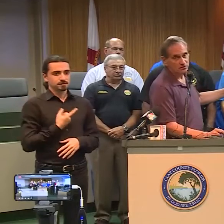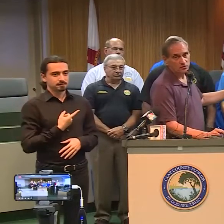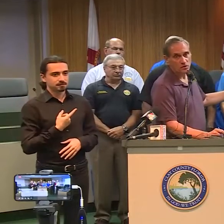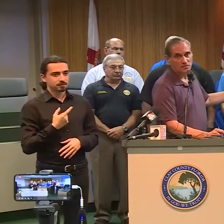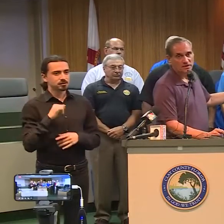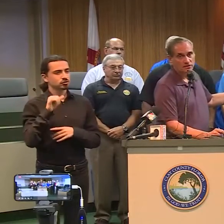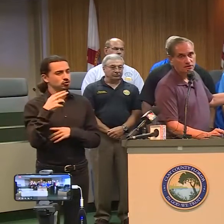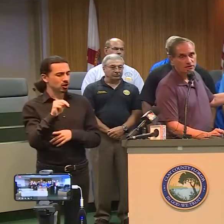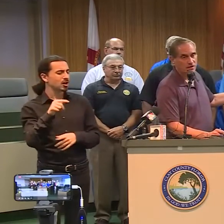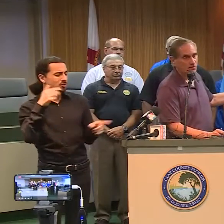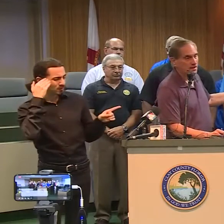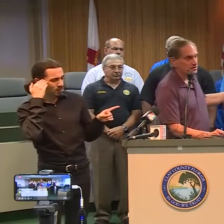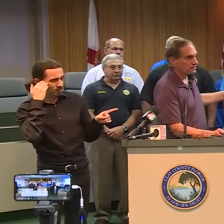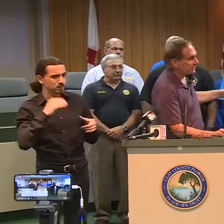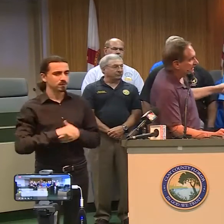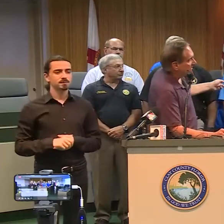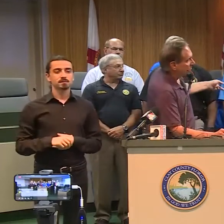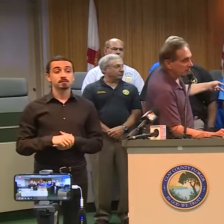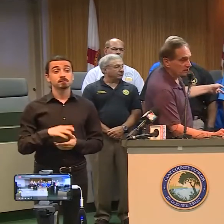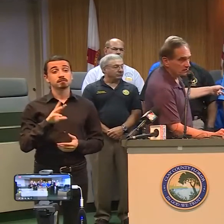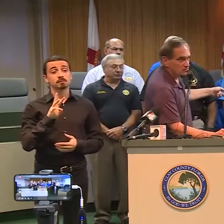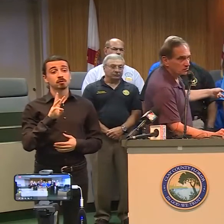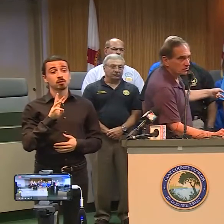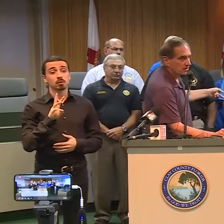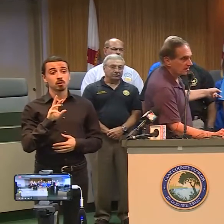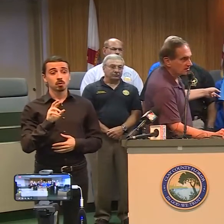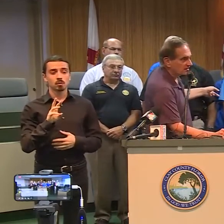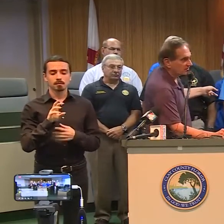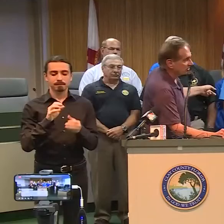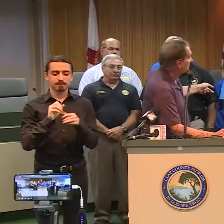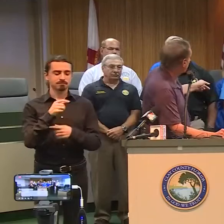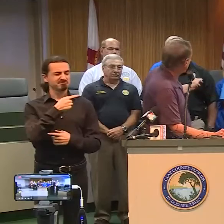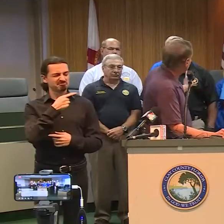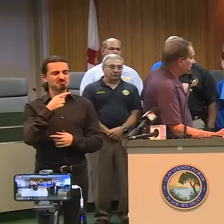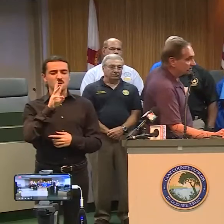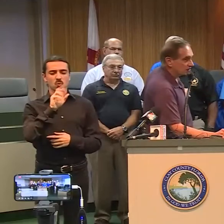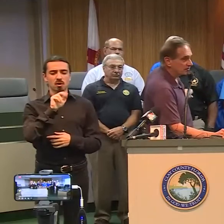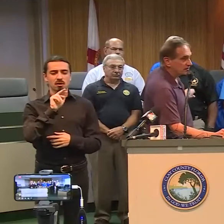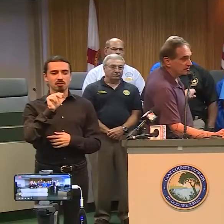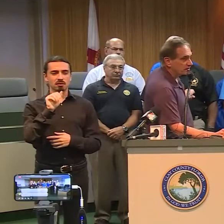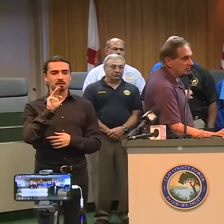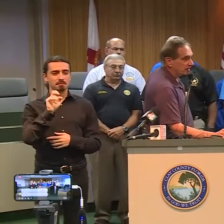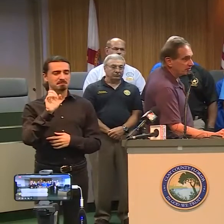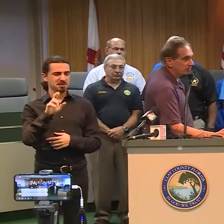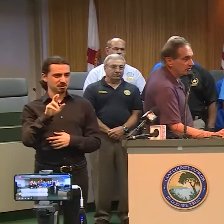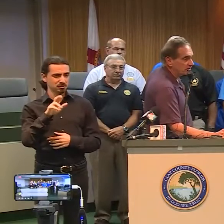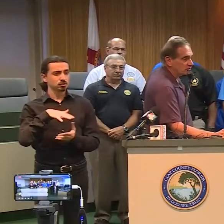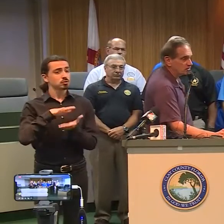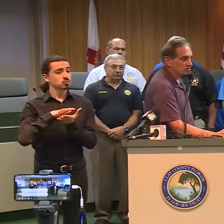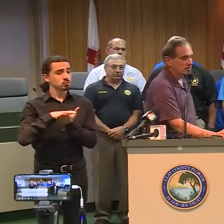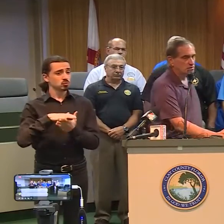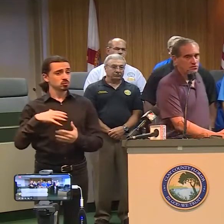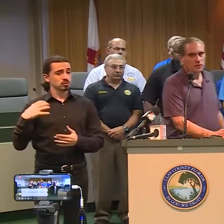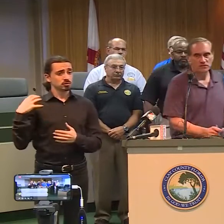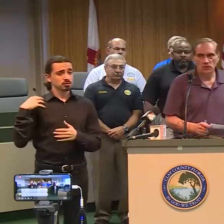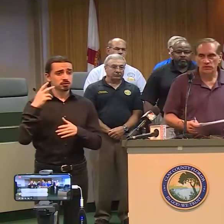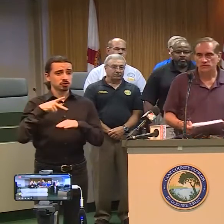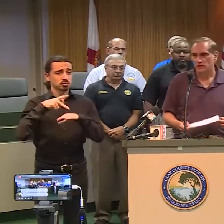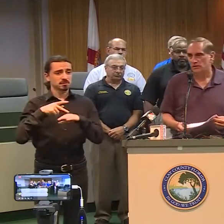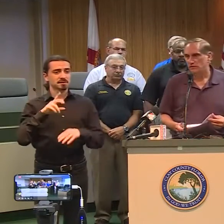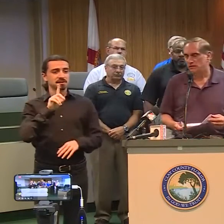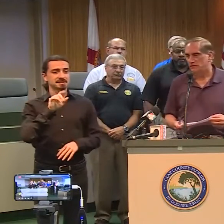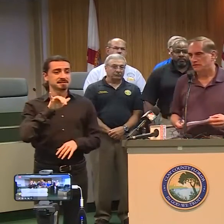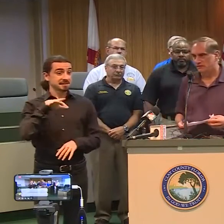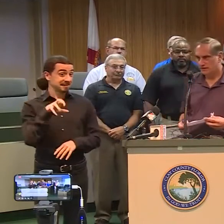Got Howard Wanamaker, our county manager. Superintendent of schools, Addison Davis. Sheriff Darrell Daniels, and then of course Commissioner Wayne